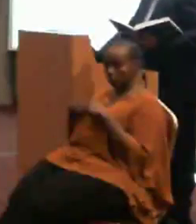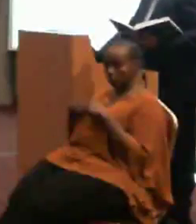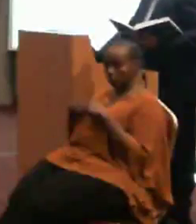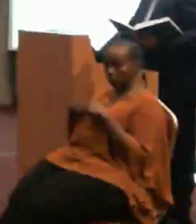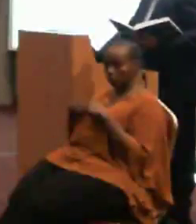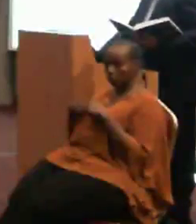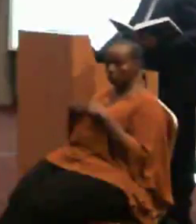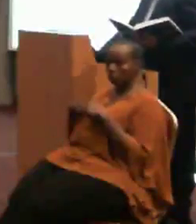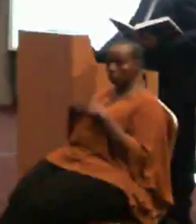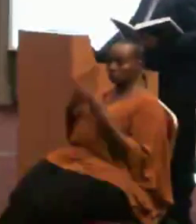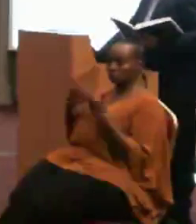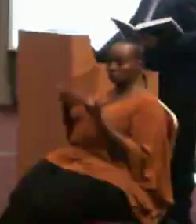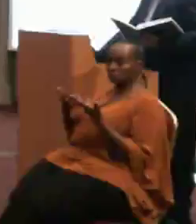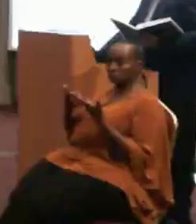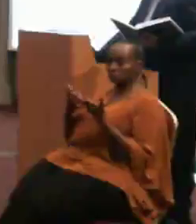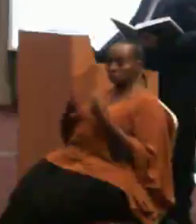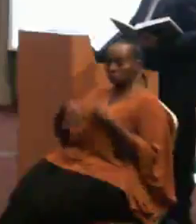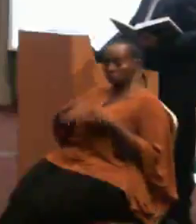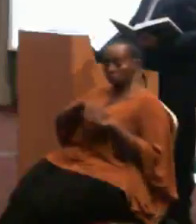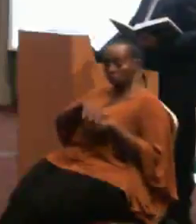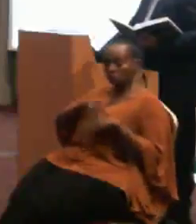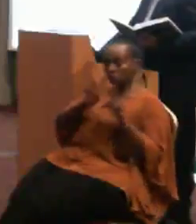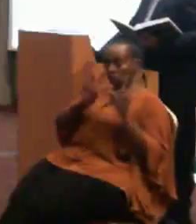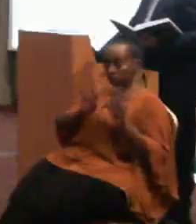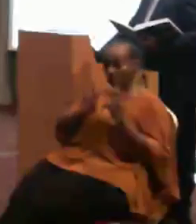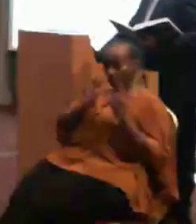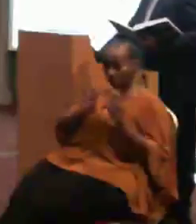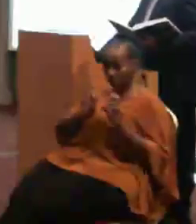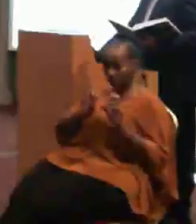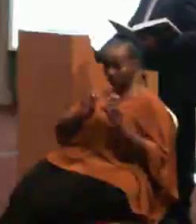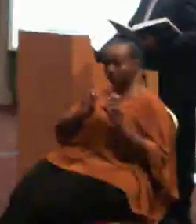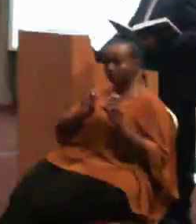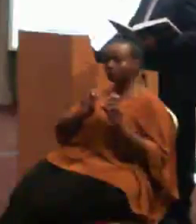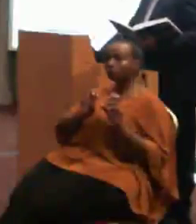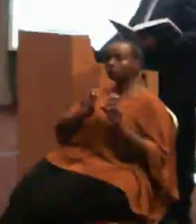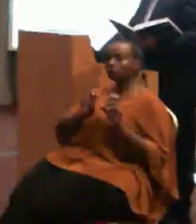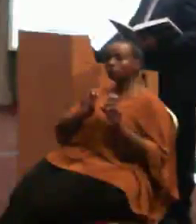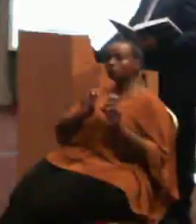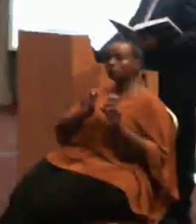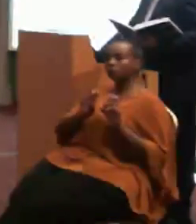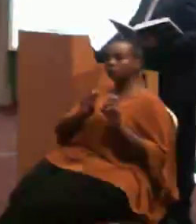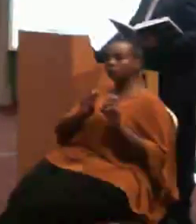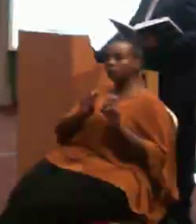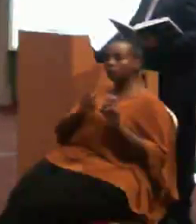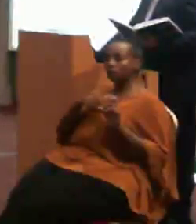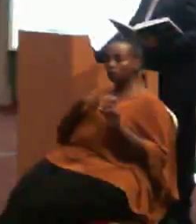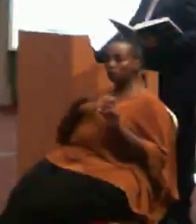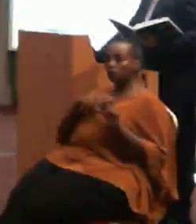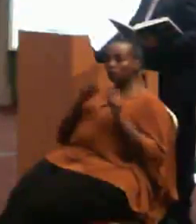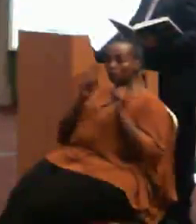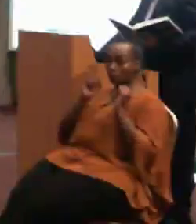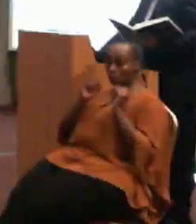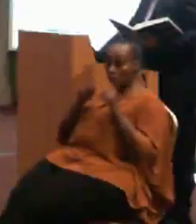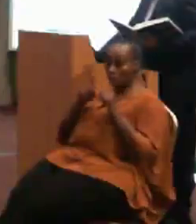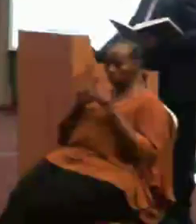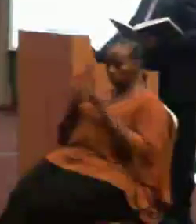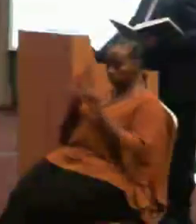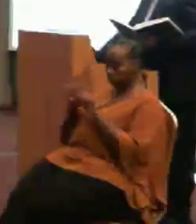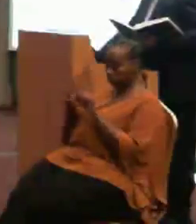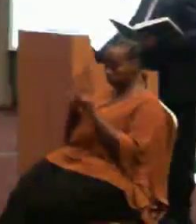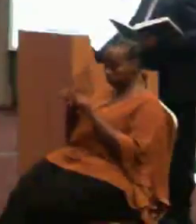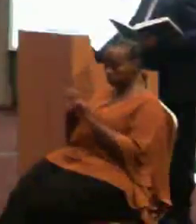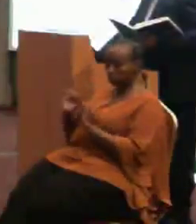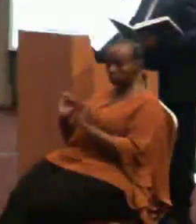the new build, especially in particular the generation, we took note of the questions. and